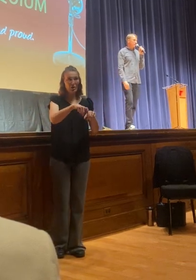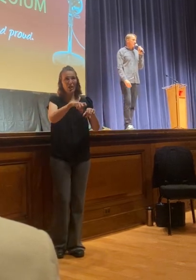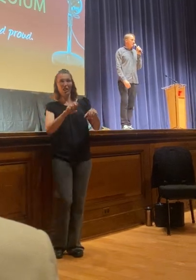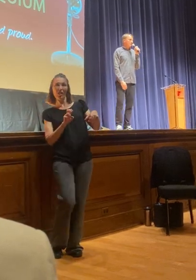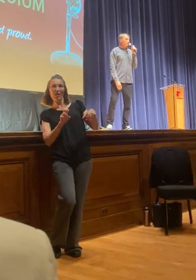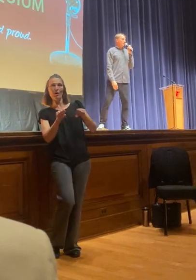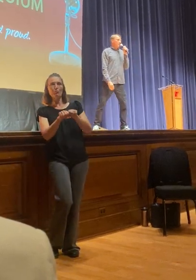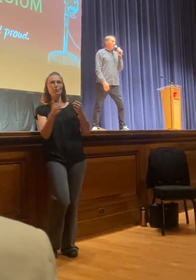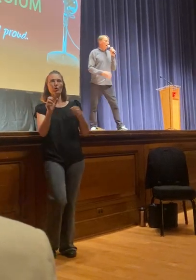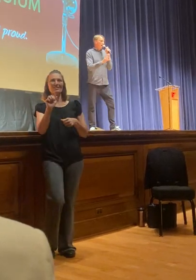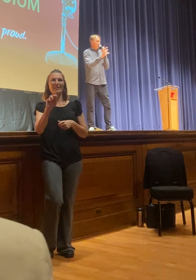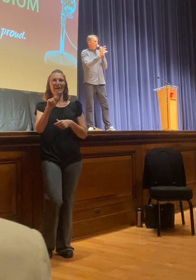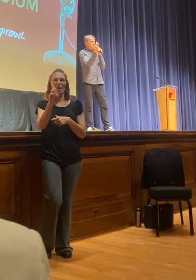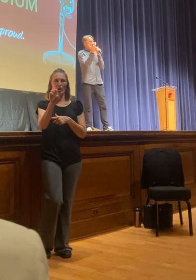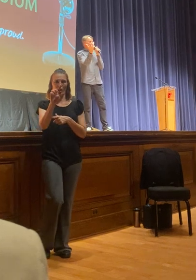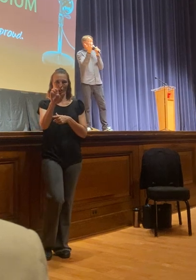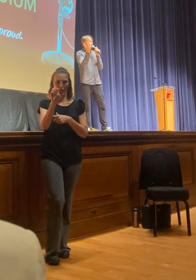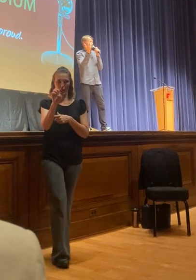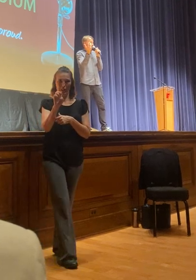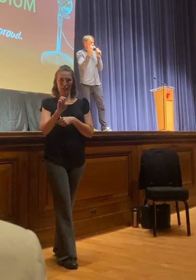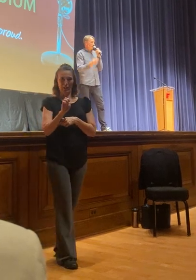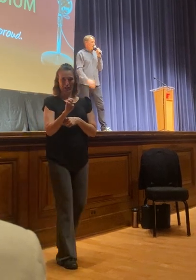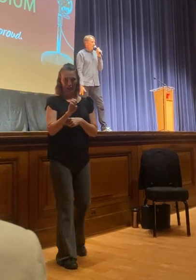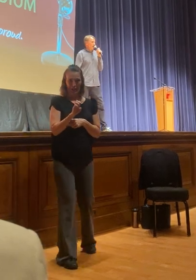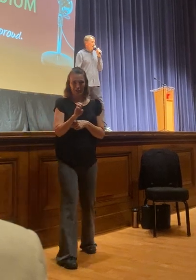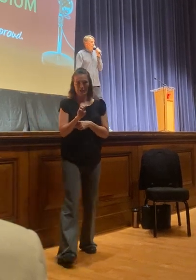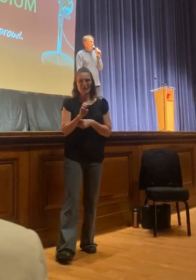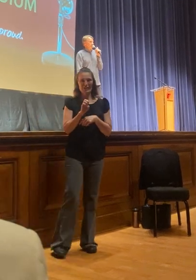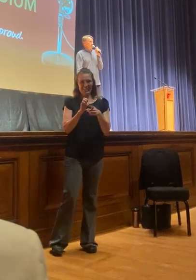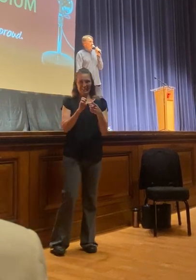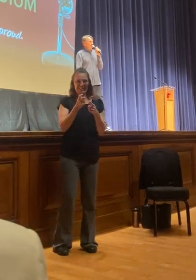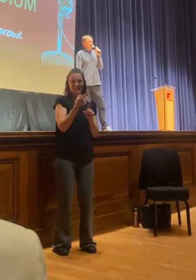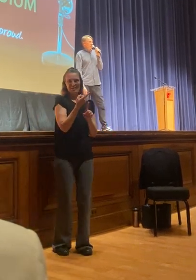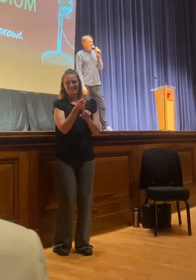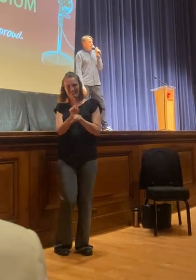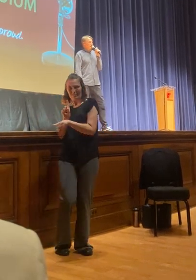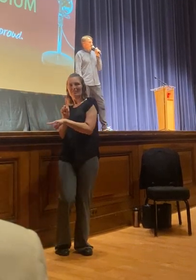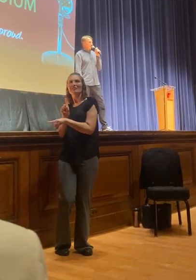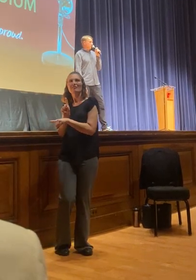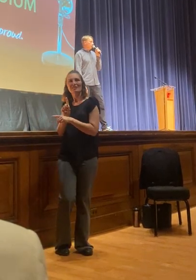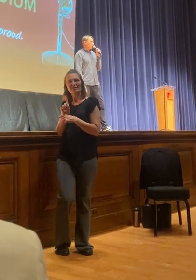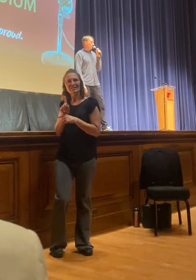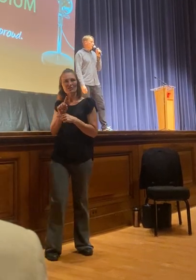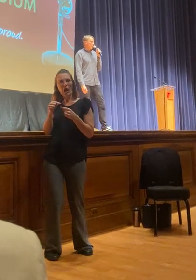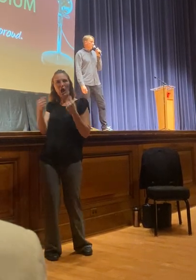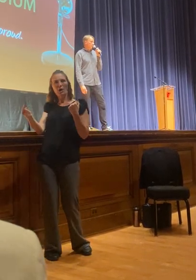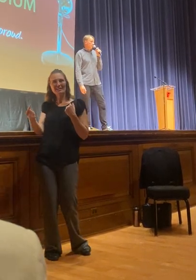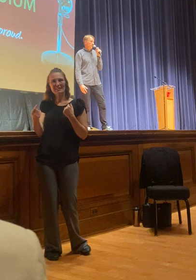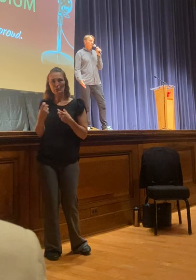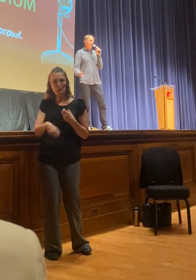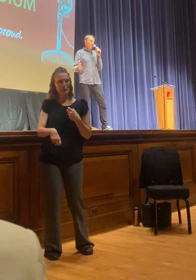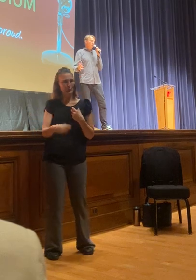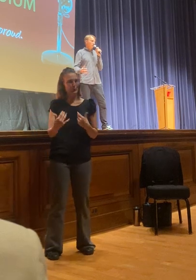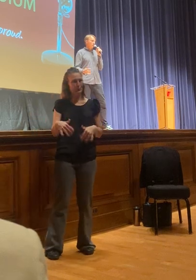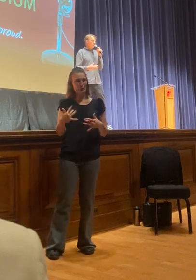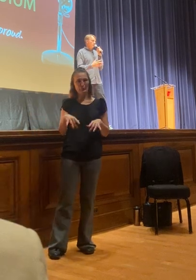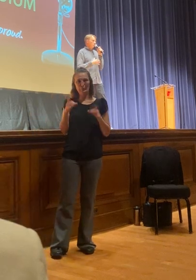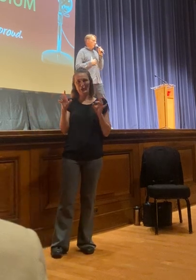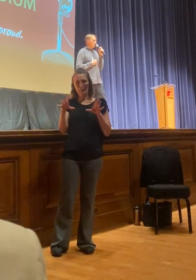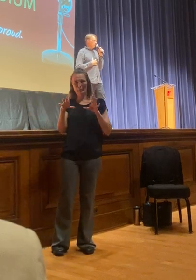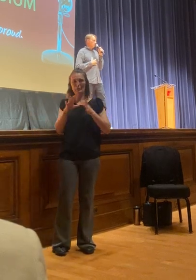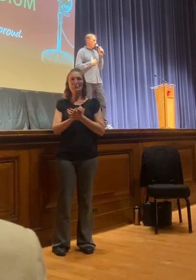Oh! Uh, turned the other way. Uh, and it was, it was rough, um, I mean,